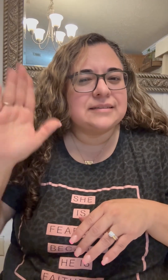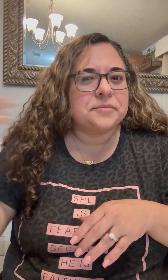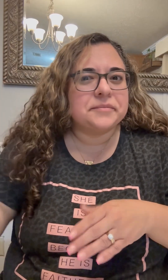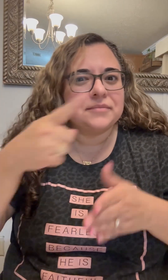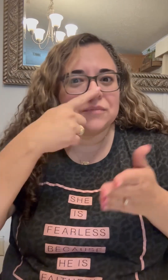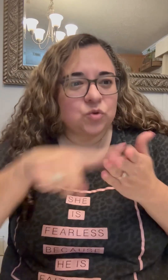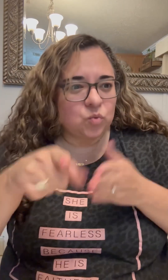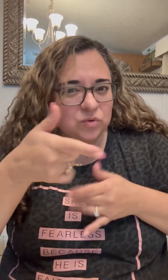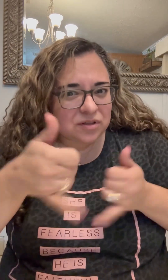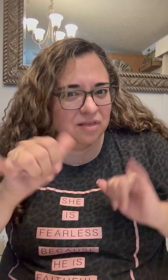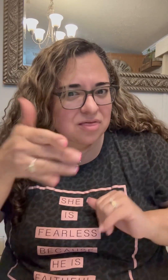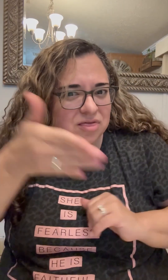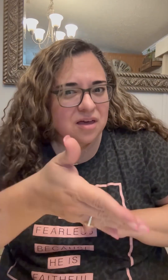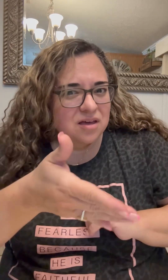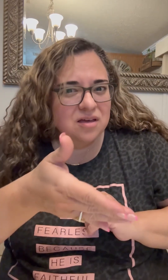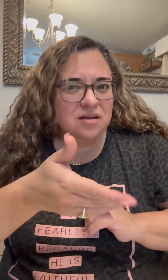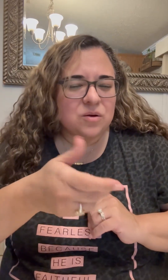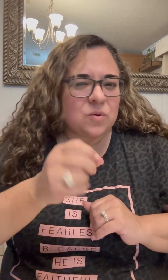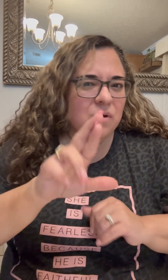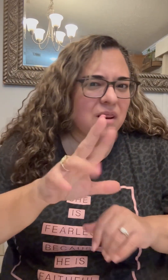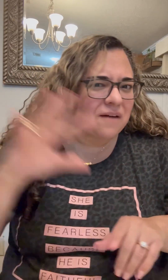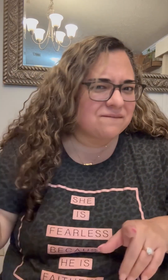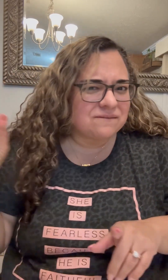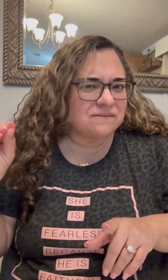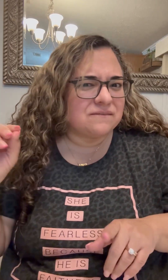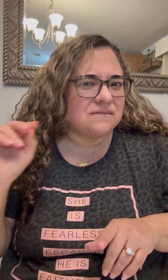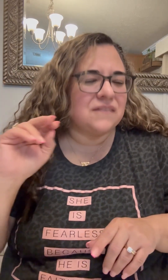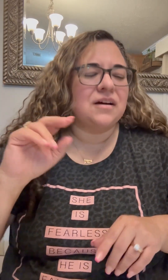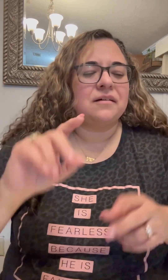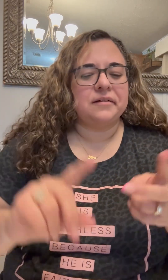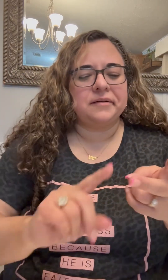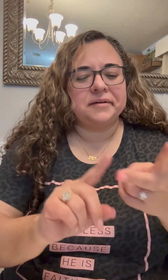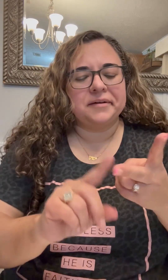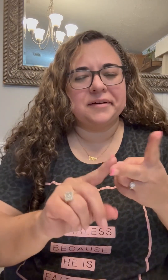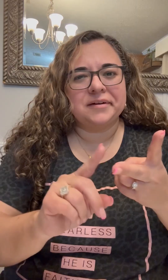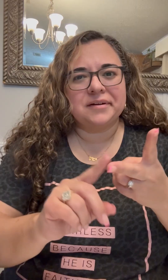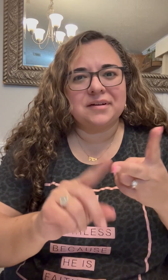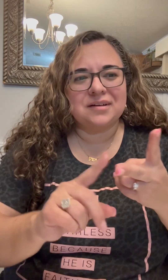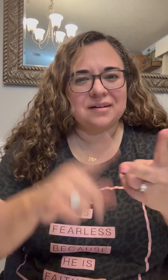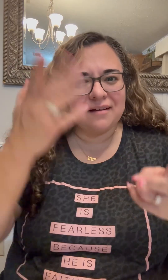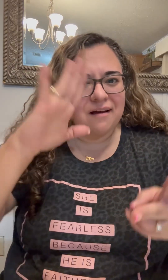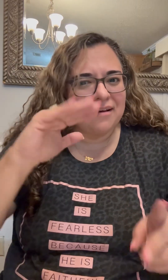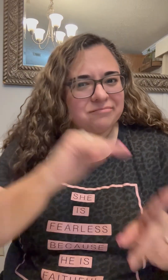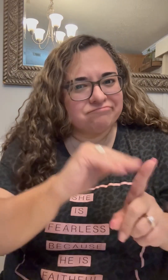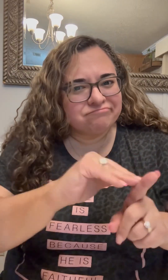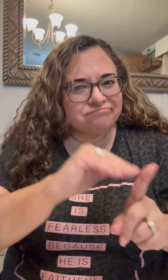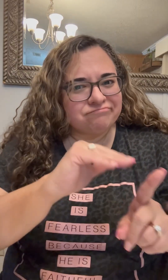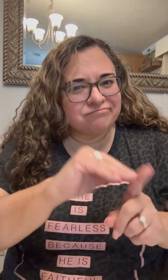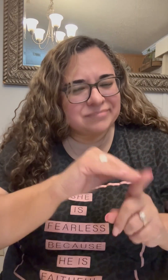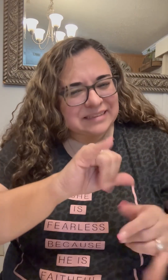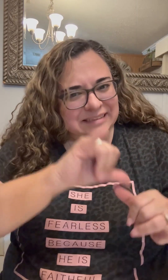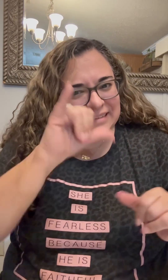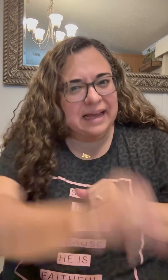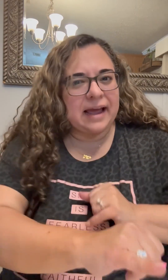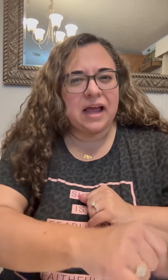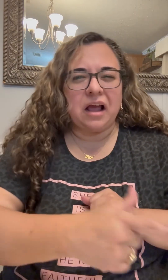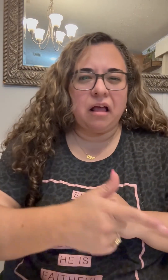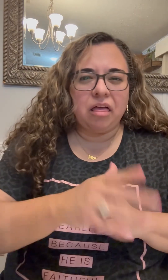it seemed like they were just checking to see if they were still there or if they had already left to the church. But God had told him to